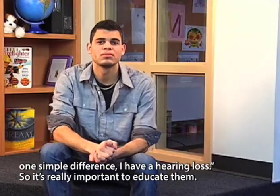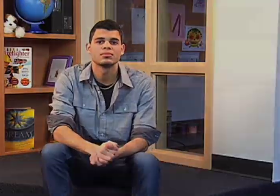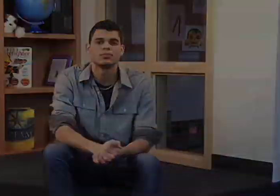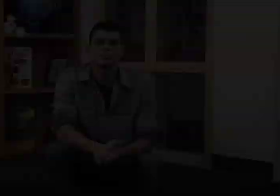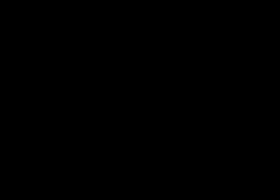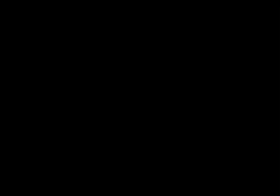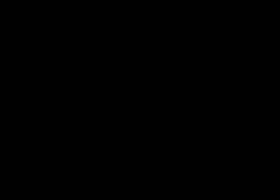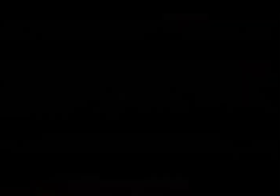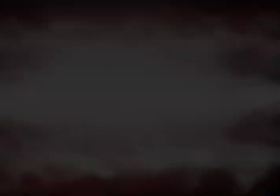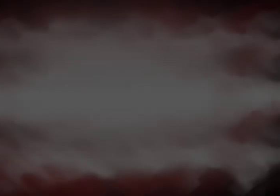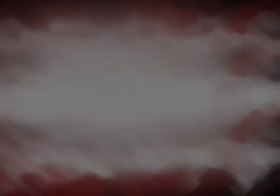them.